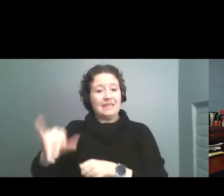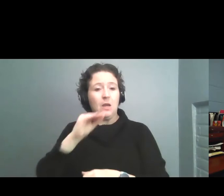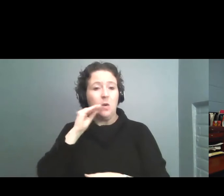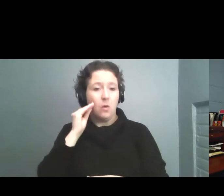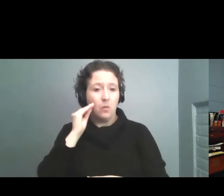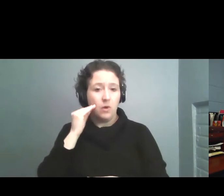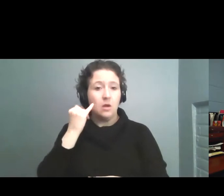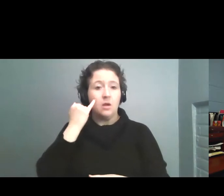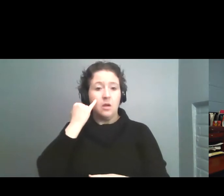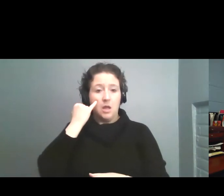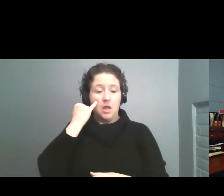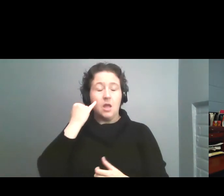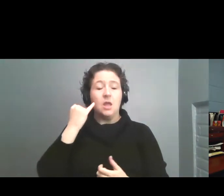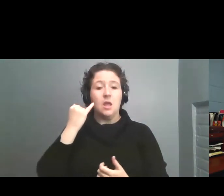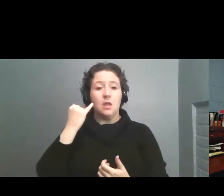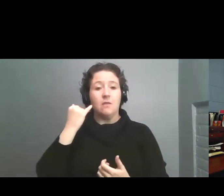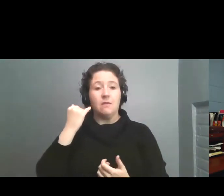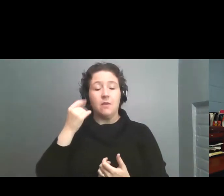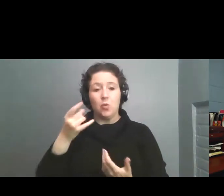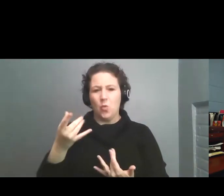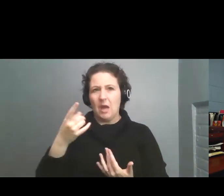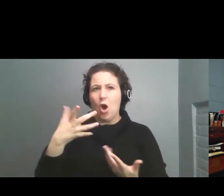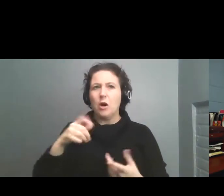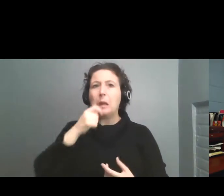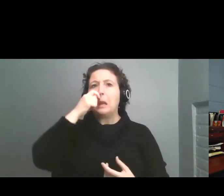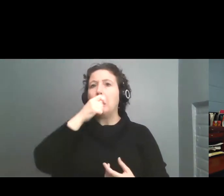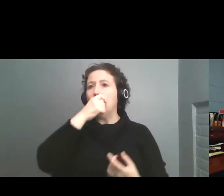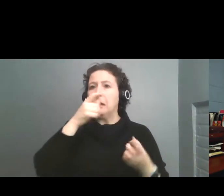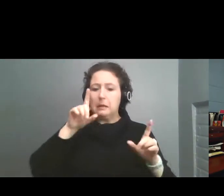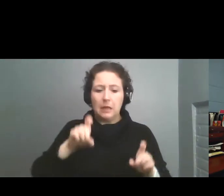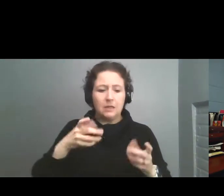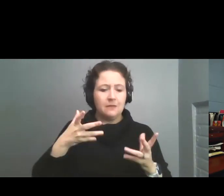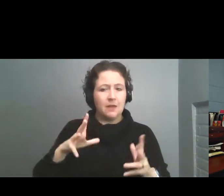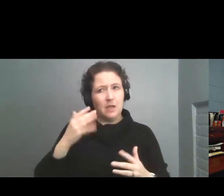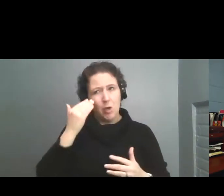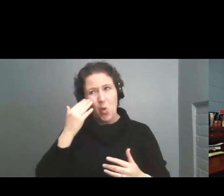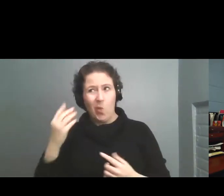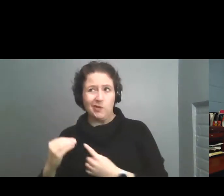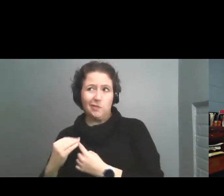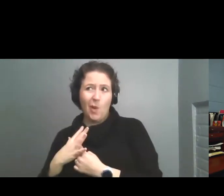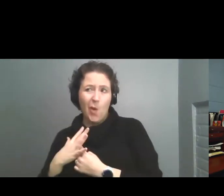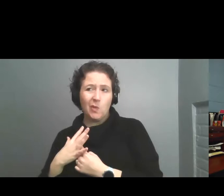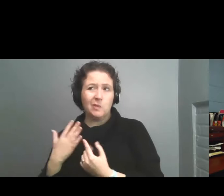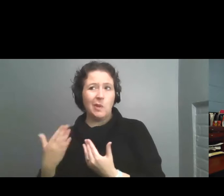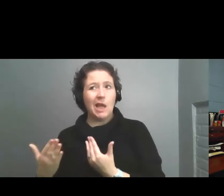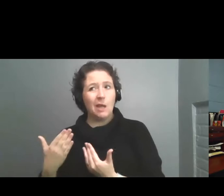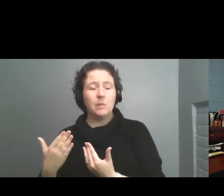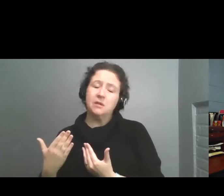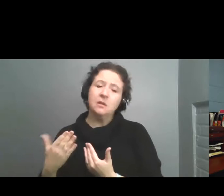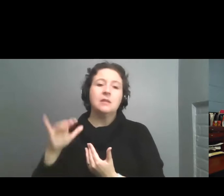the if you're waiting for the COVID-19 results, and you may have been exposed to someone with COVID-19, also stay